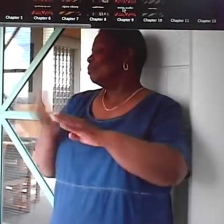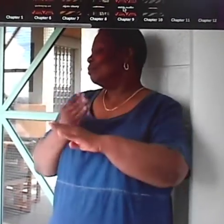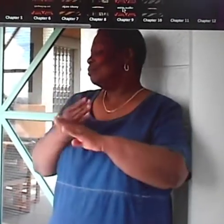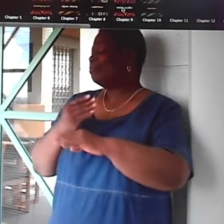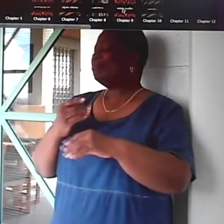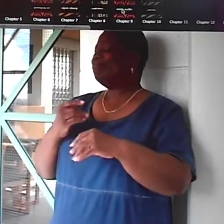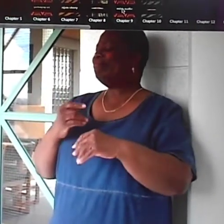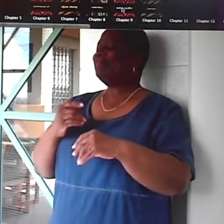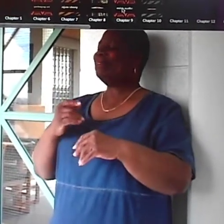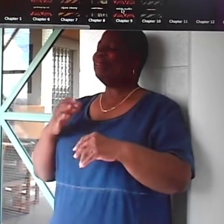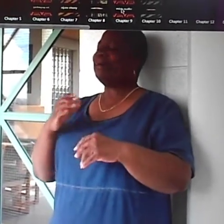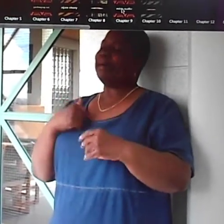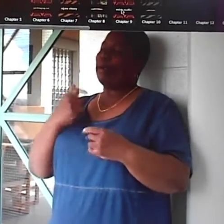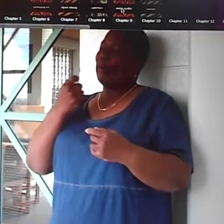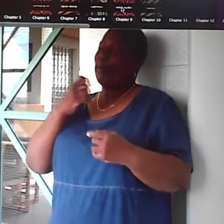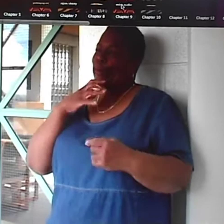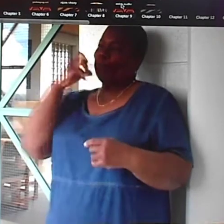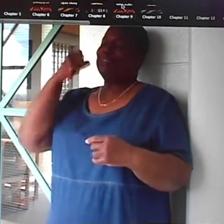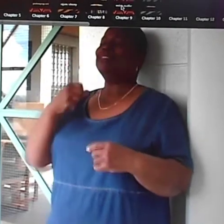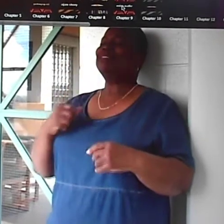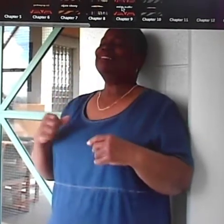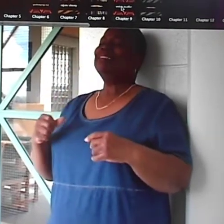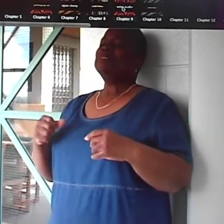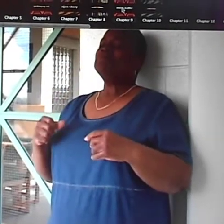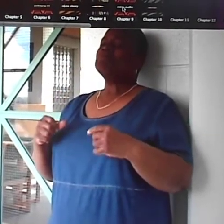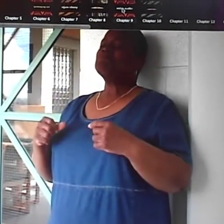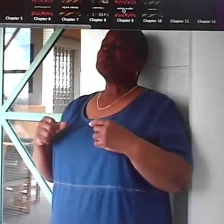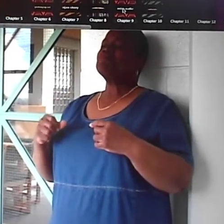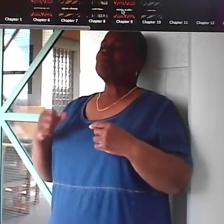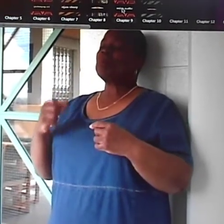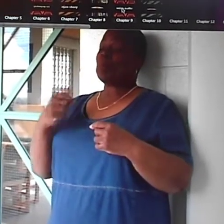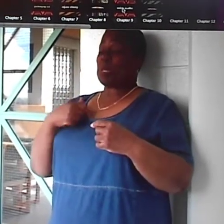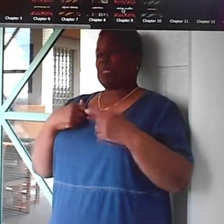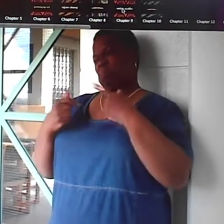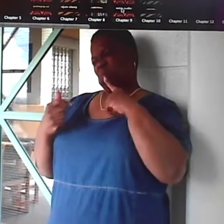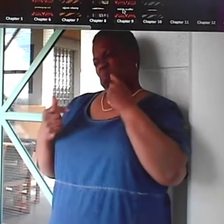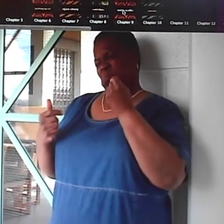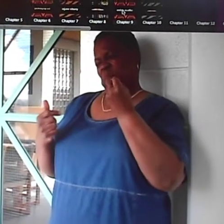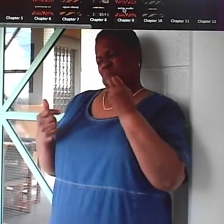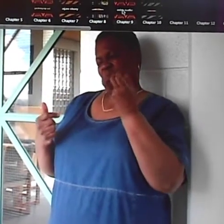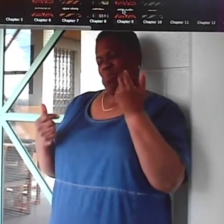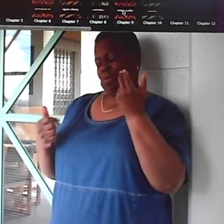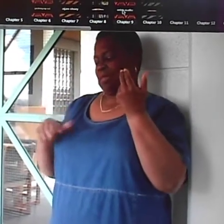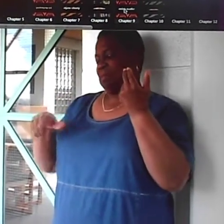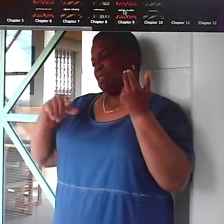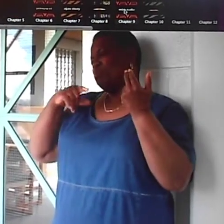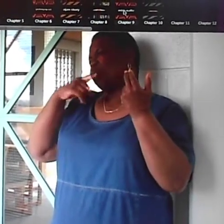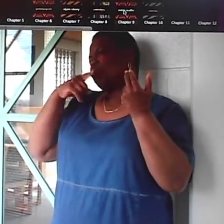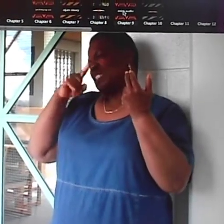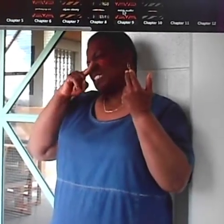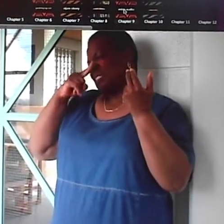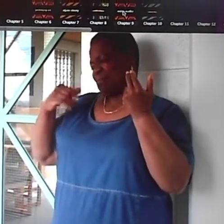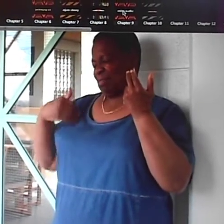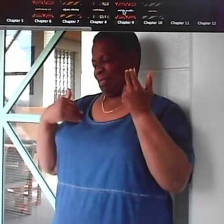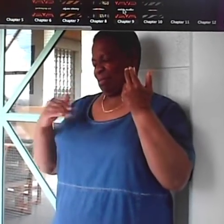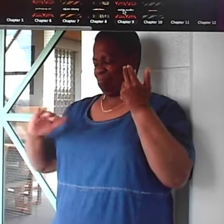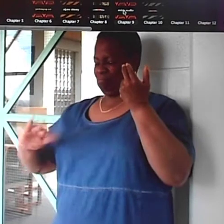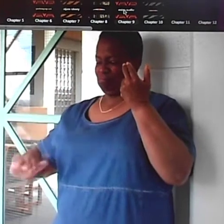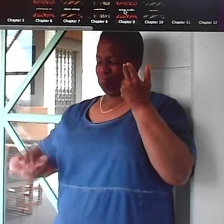remember I was growing up and I was a little older. I was maybe 12 or 13, and then there was